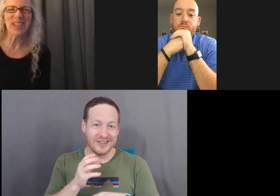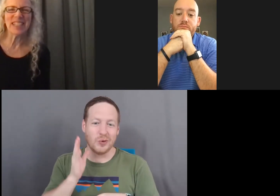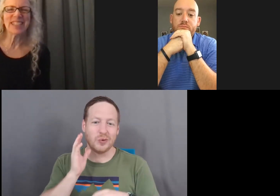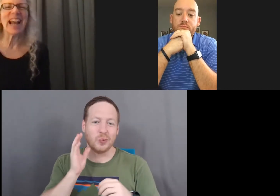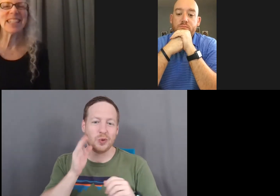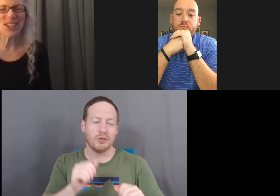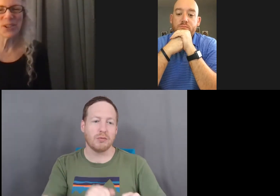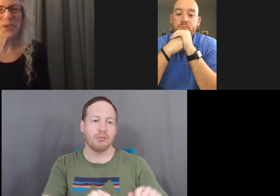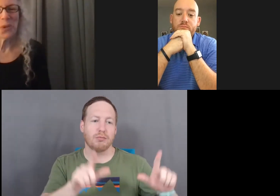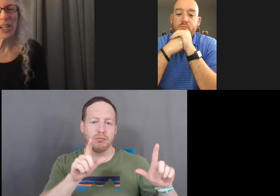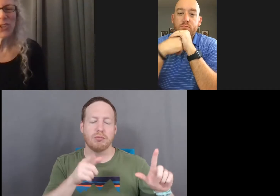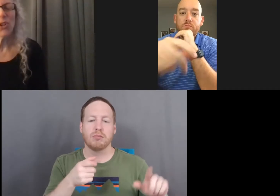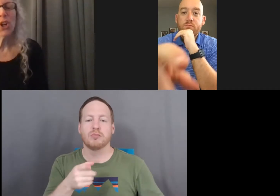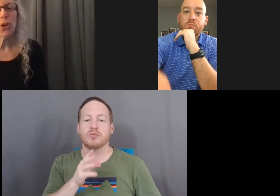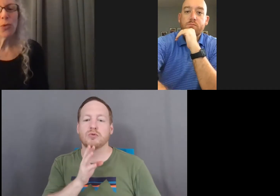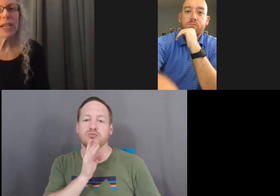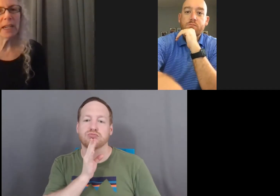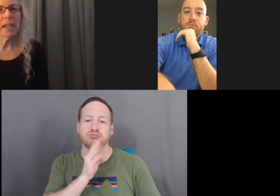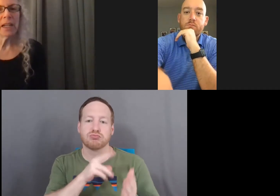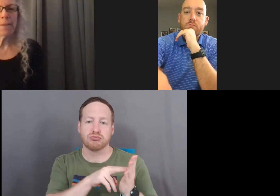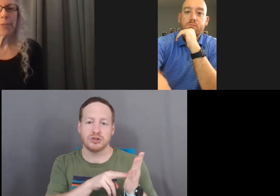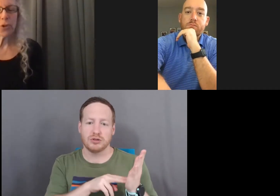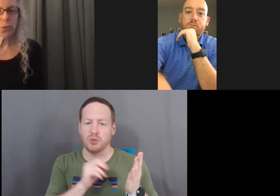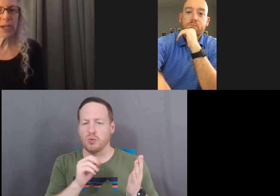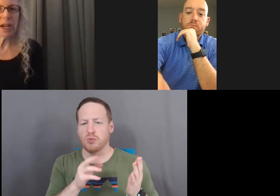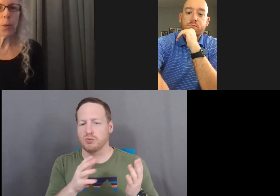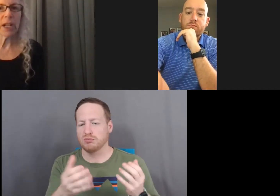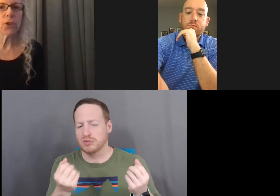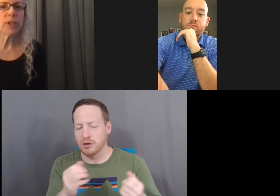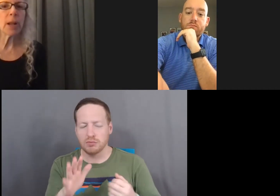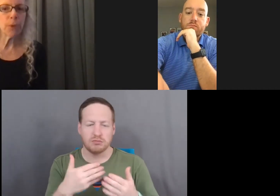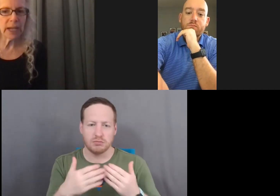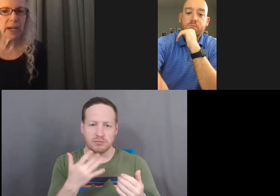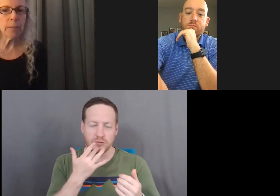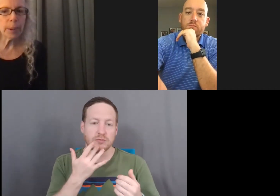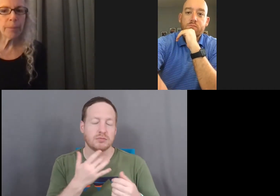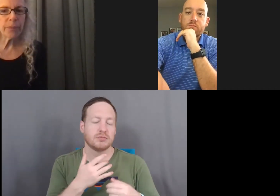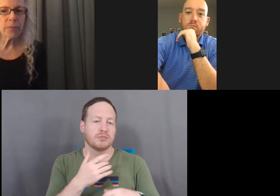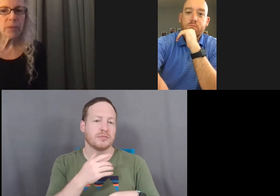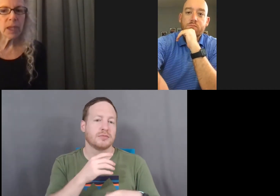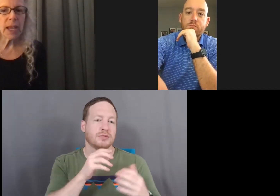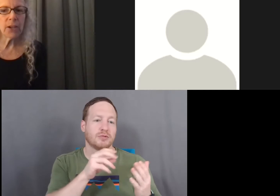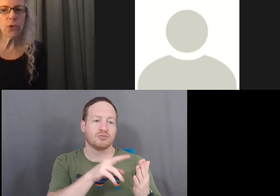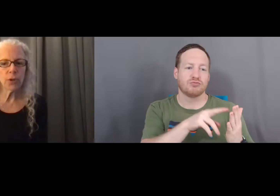advantage and ask you if you want to read the screen. What I'll do is I'll bring it up and you can read